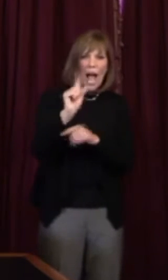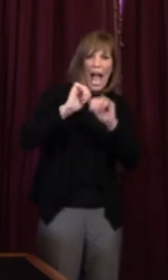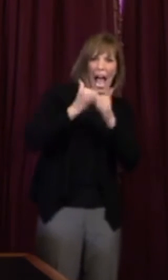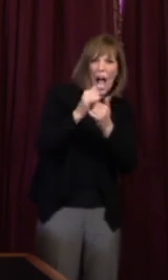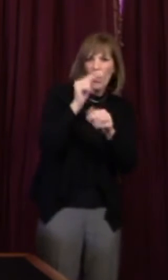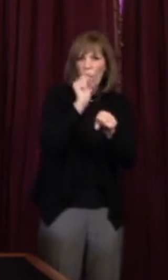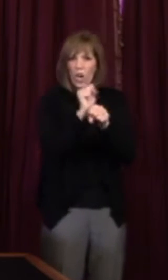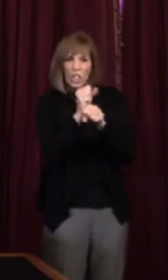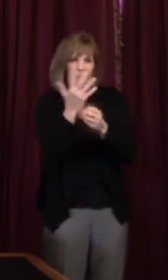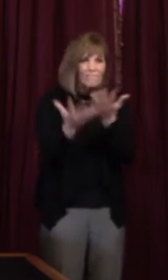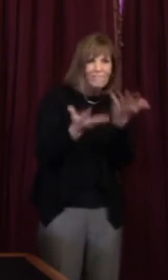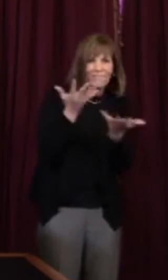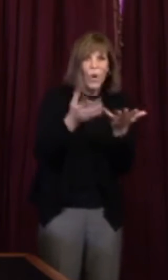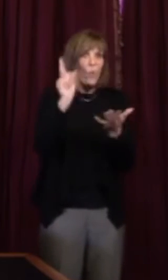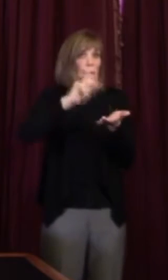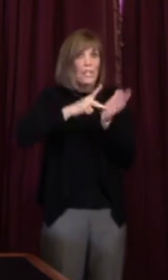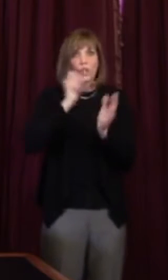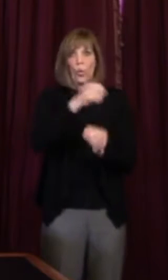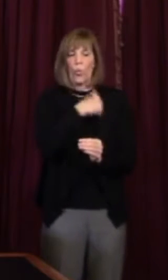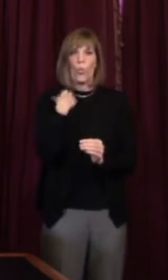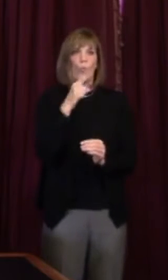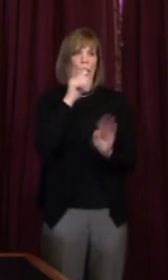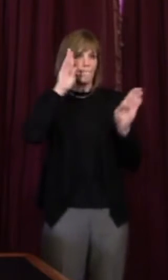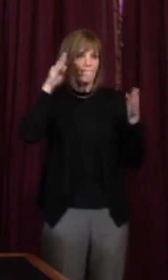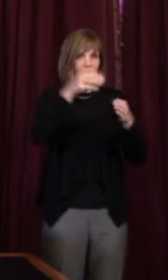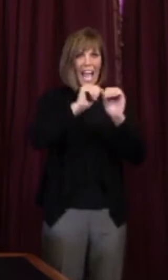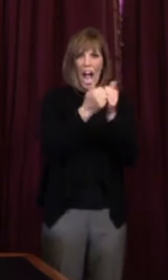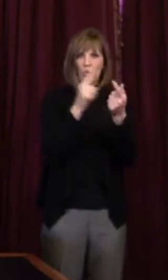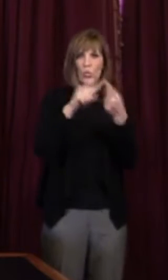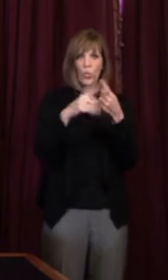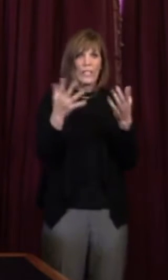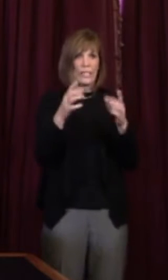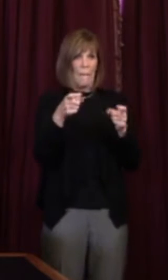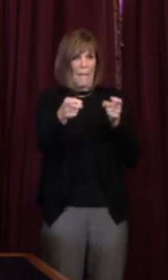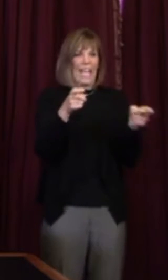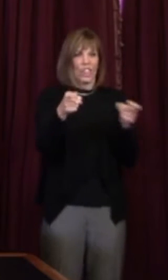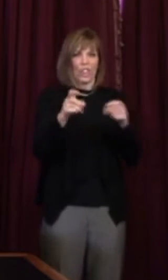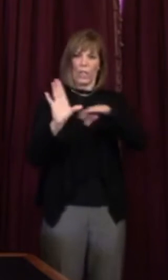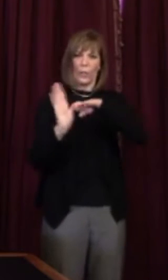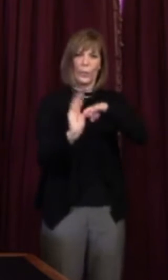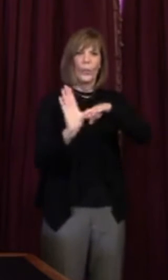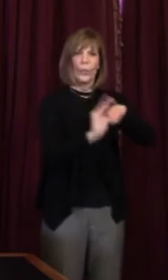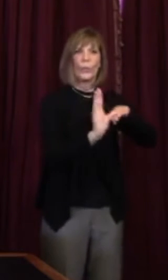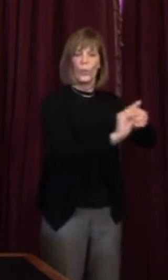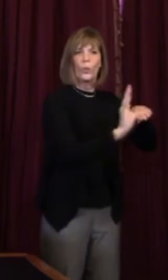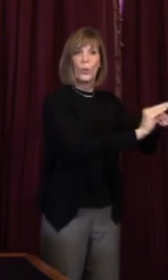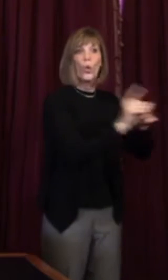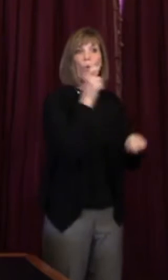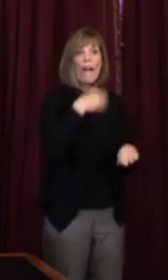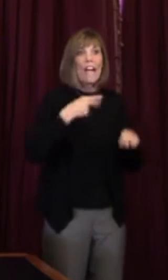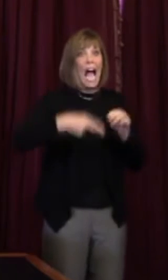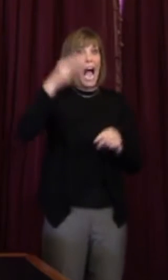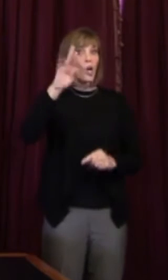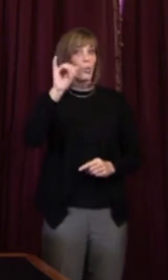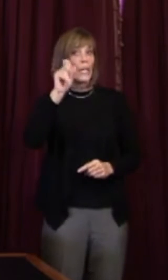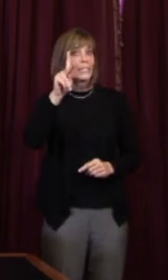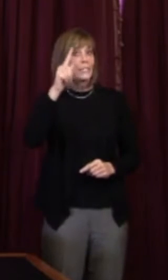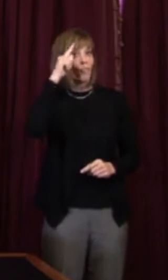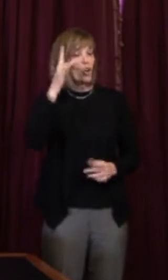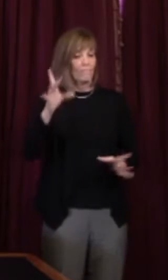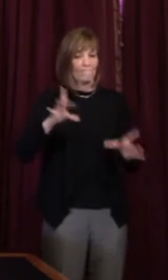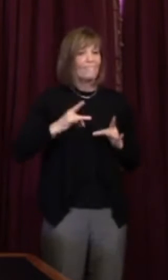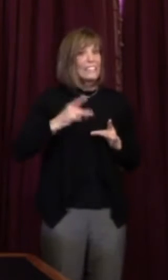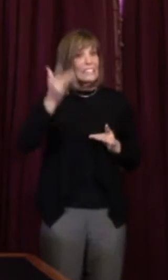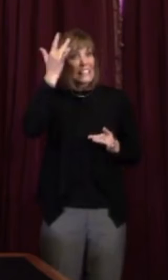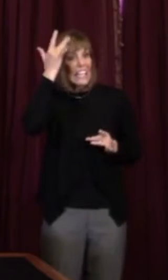state. So at that time, we took targeted mitigation steps to protect those at highest risk for serious illness